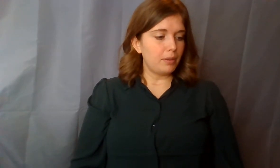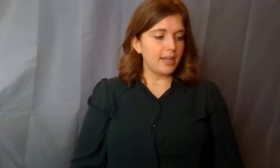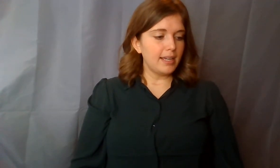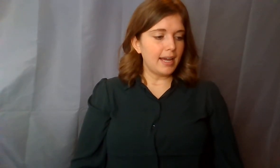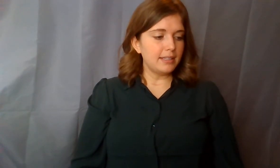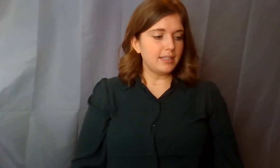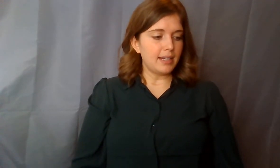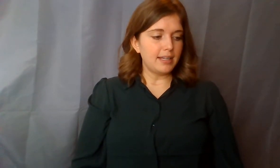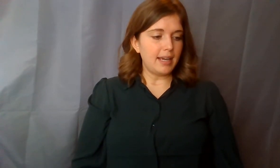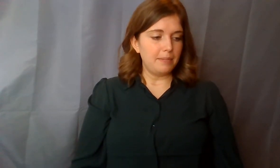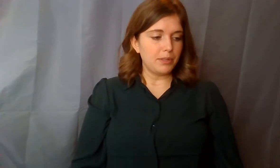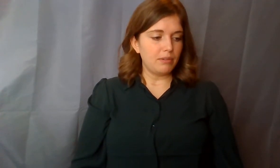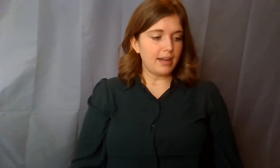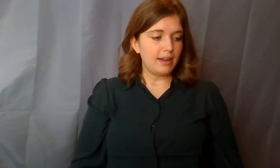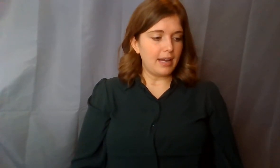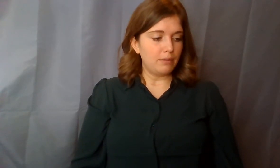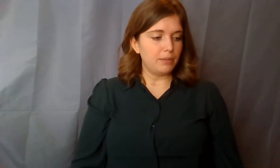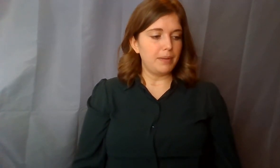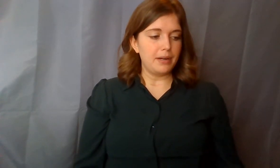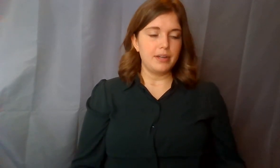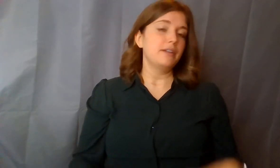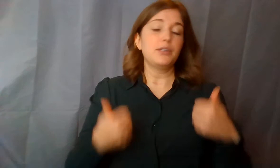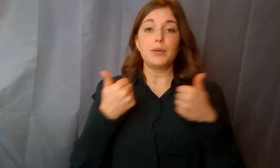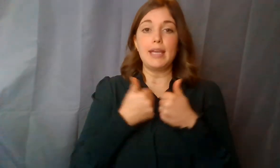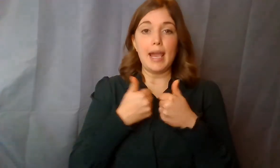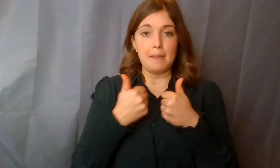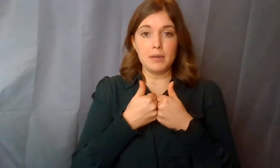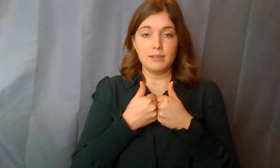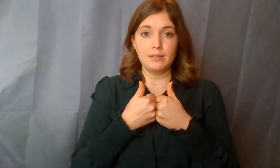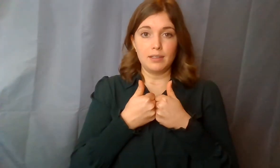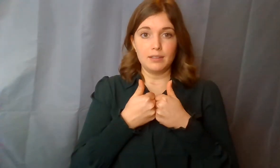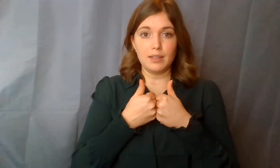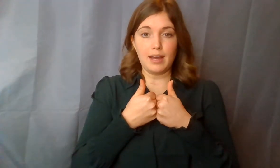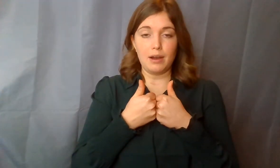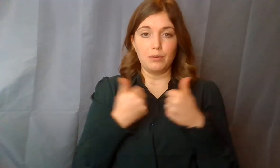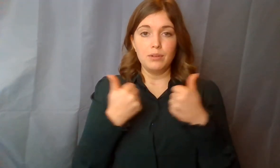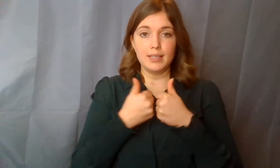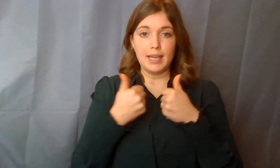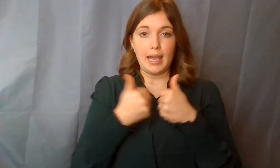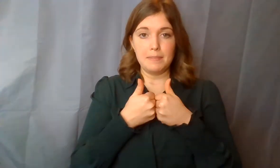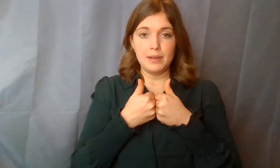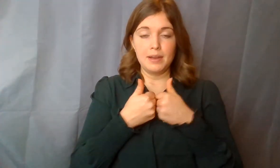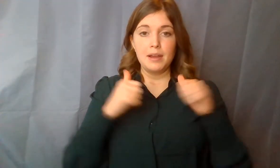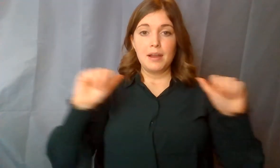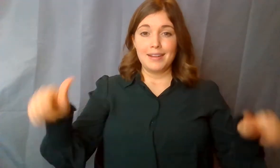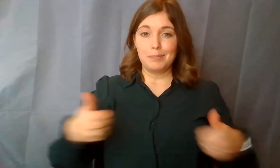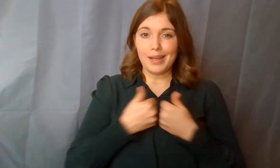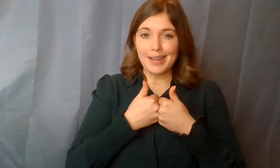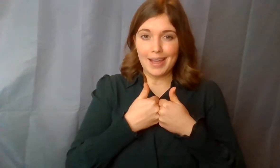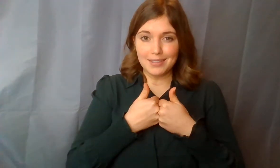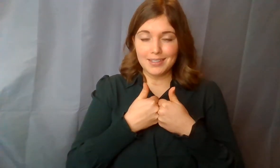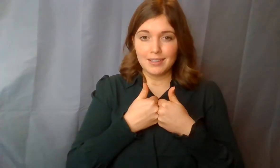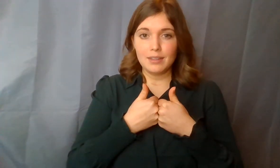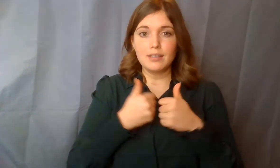Play against and game. So we've got a noun verb pair here. So game is the noun, game. Play against. This